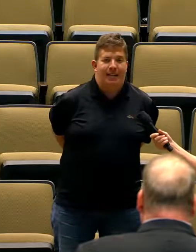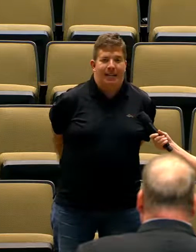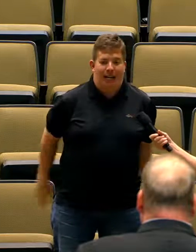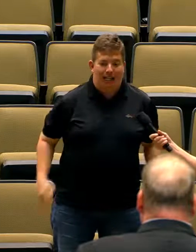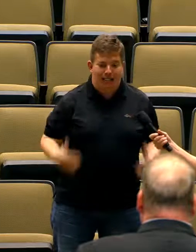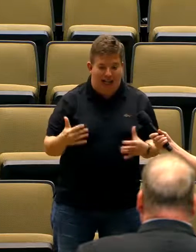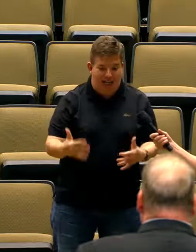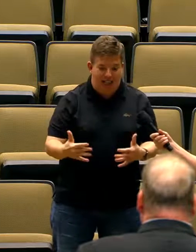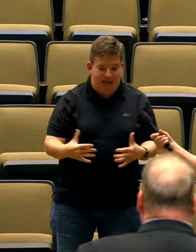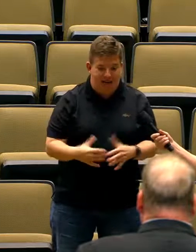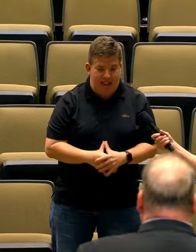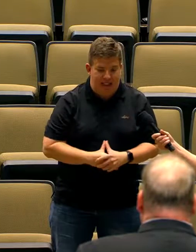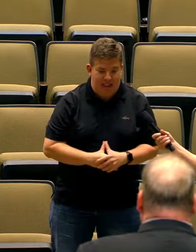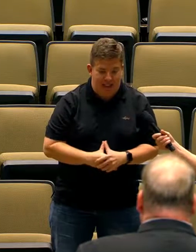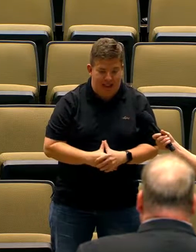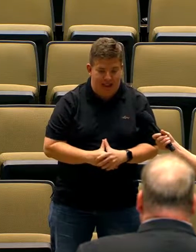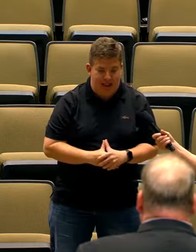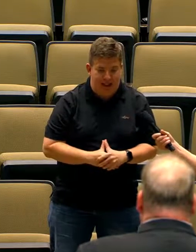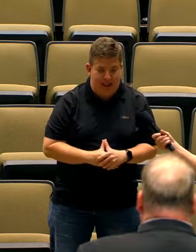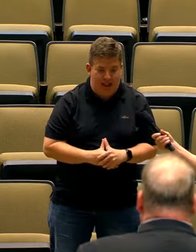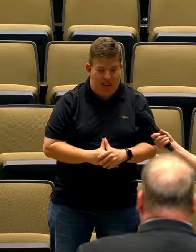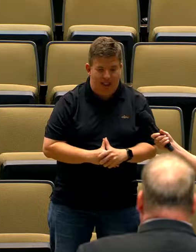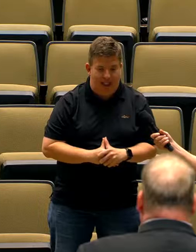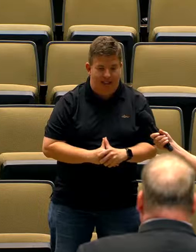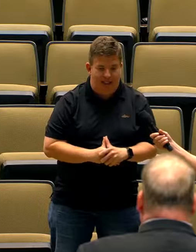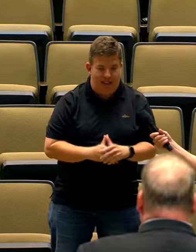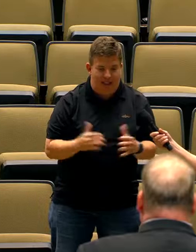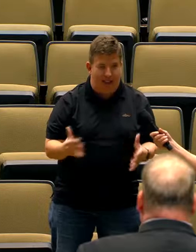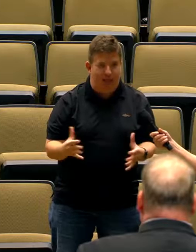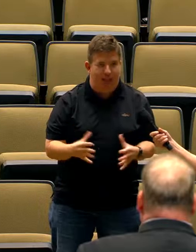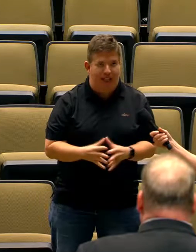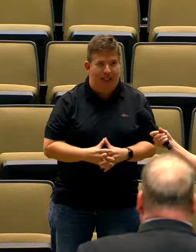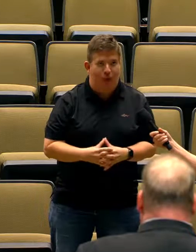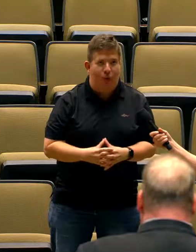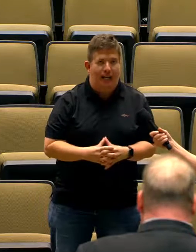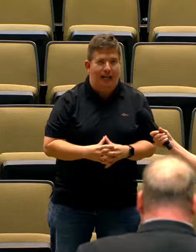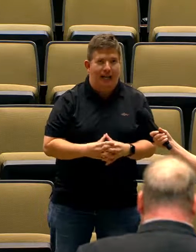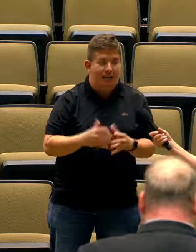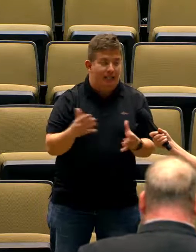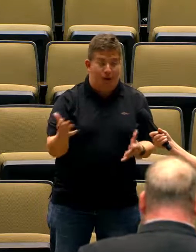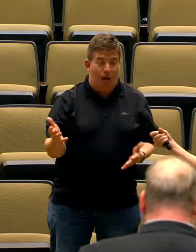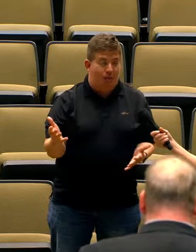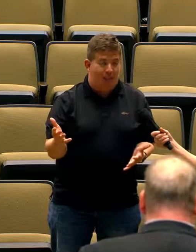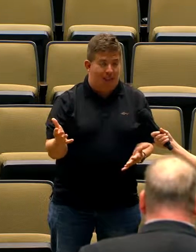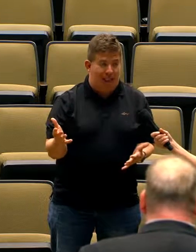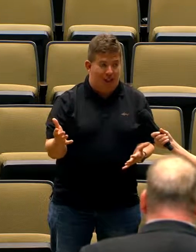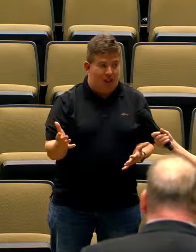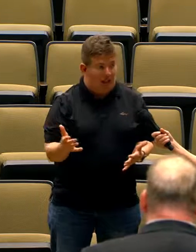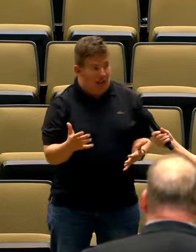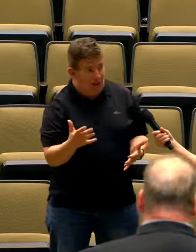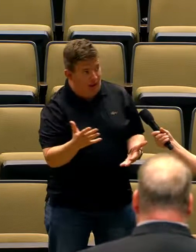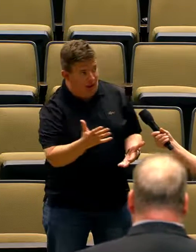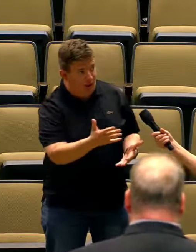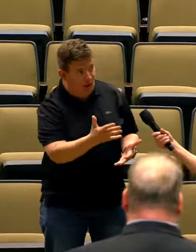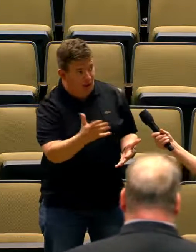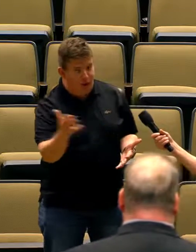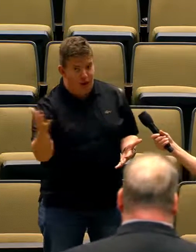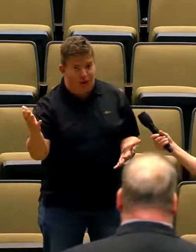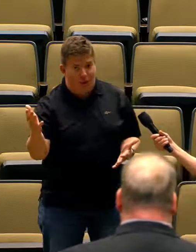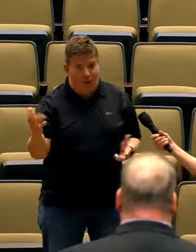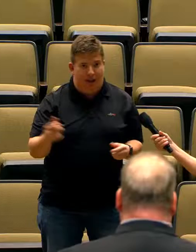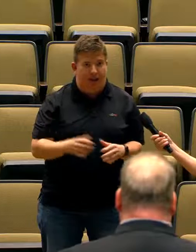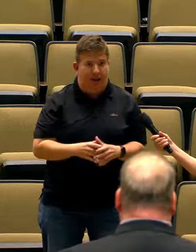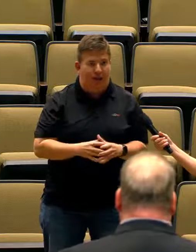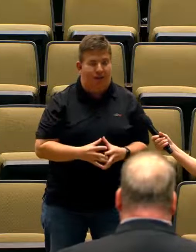and as an active disability rights activist living in Plano, this is a great presentation. I kudos